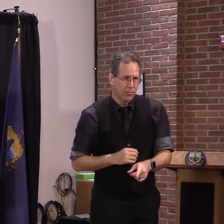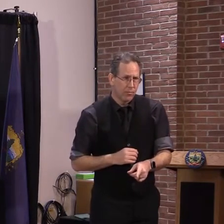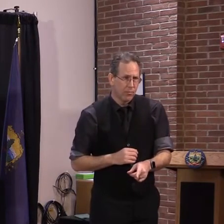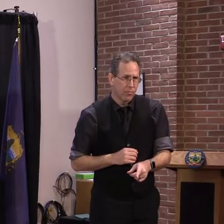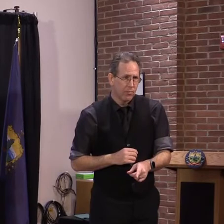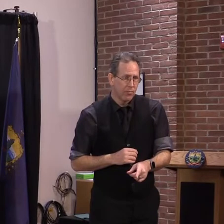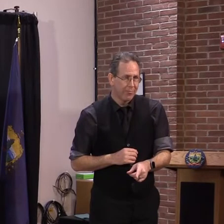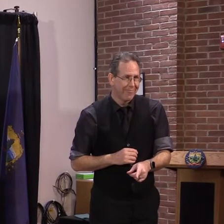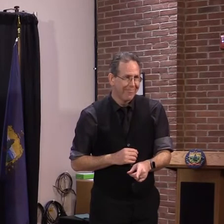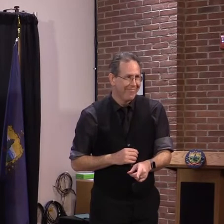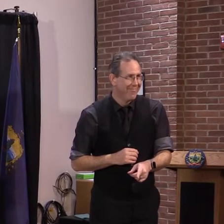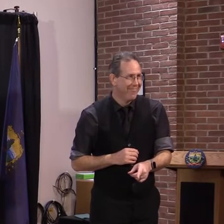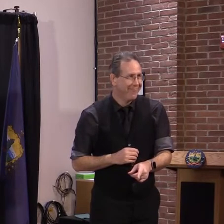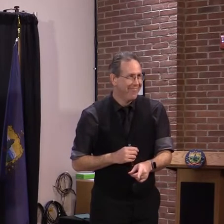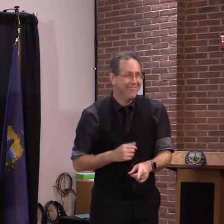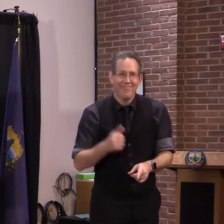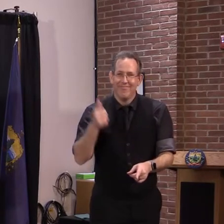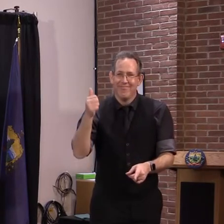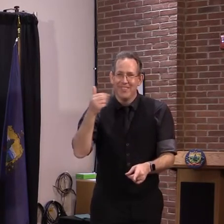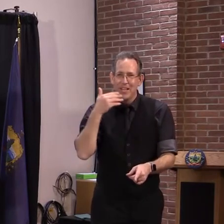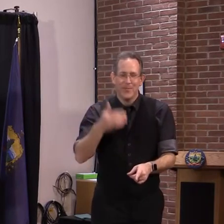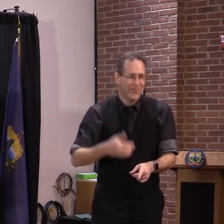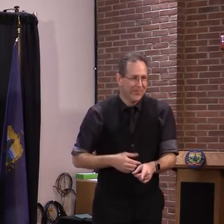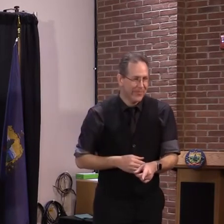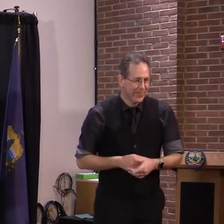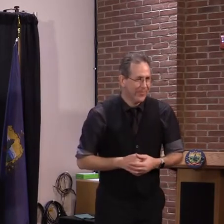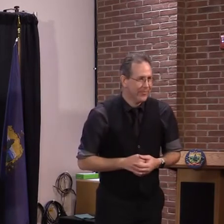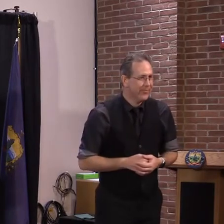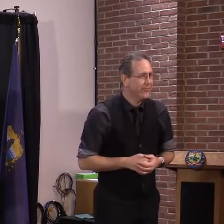All set, Aaron? Okay, thank you.